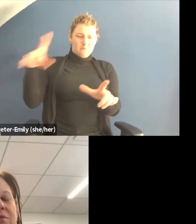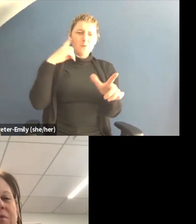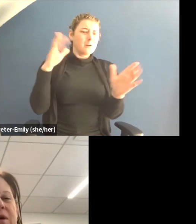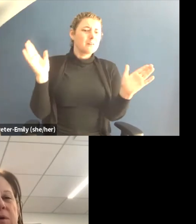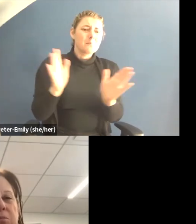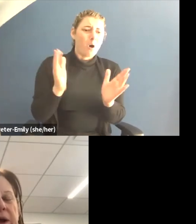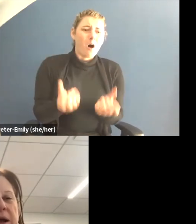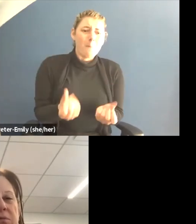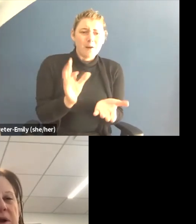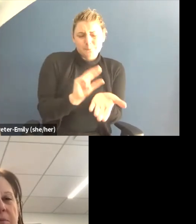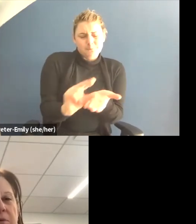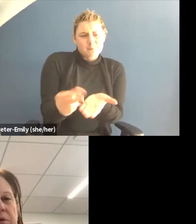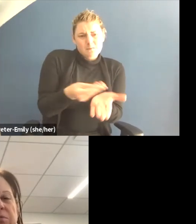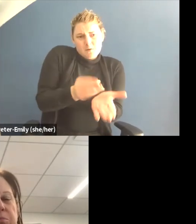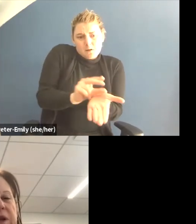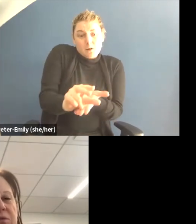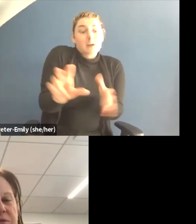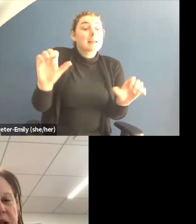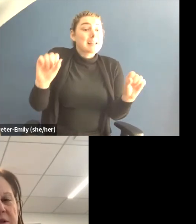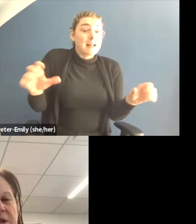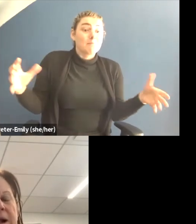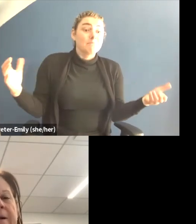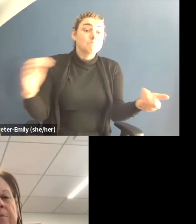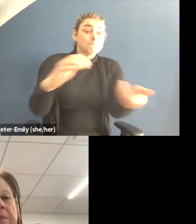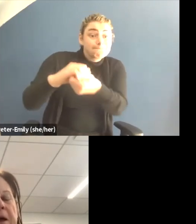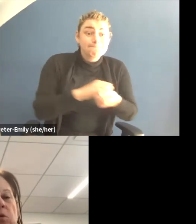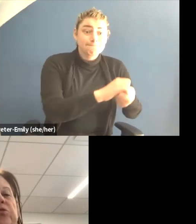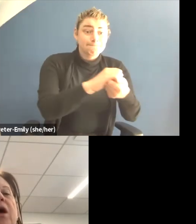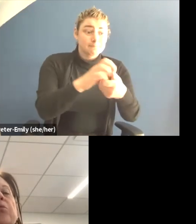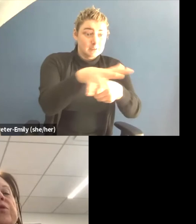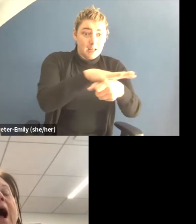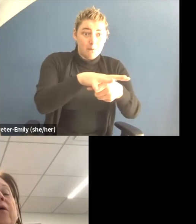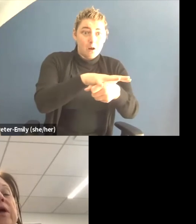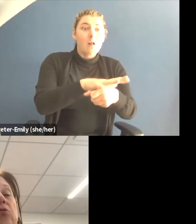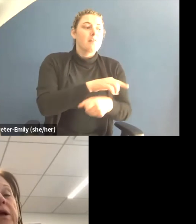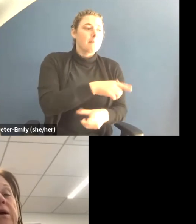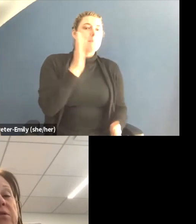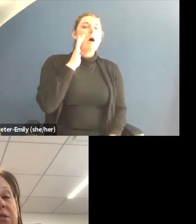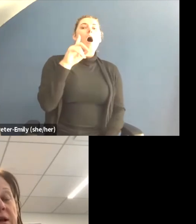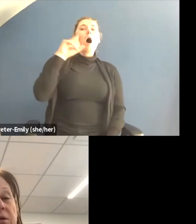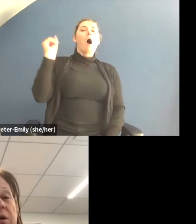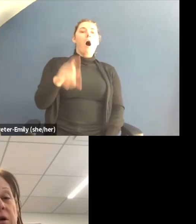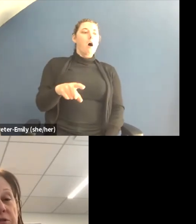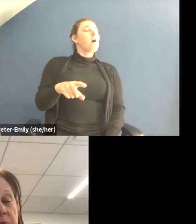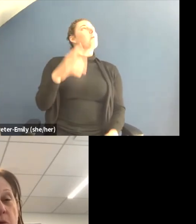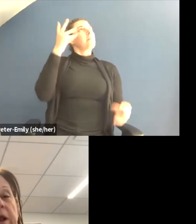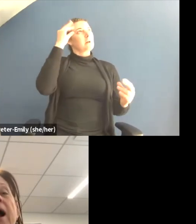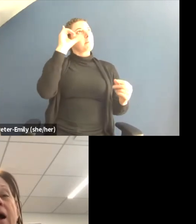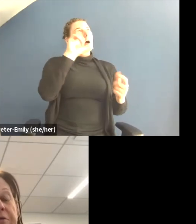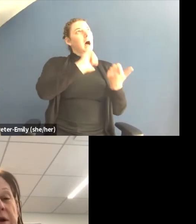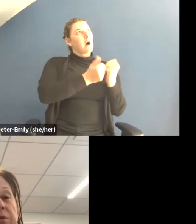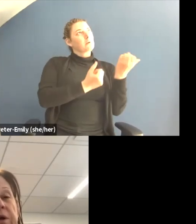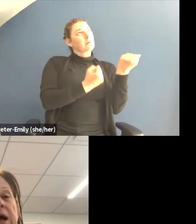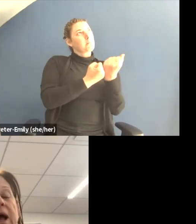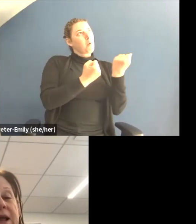such a small amount of investment, bring to neighborhoods, bring to cities, that they will double down and reconsider supporting